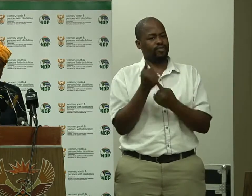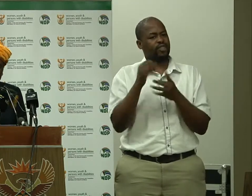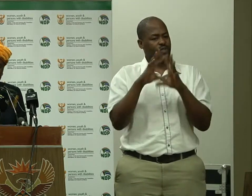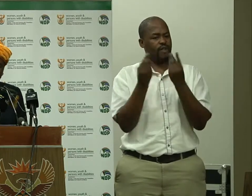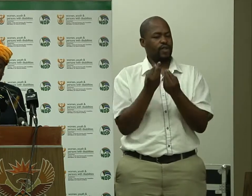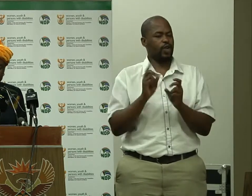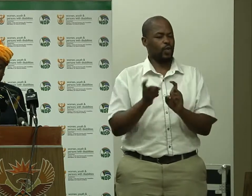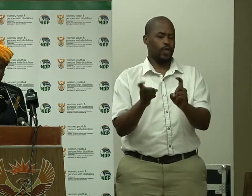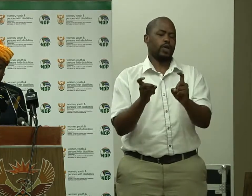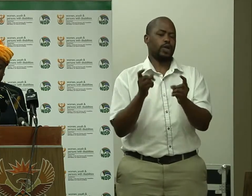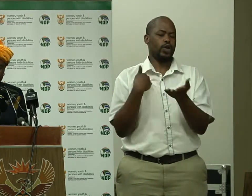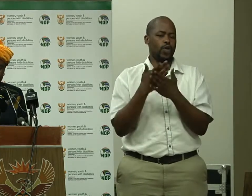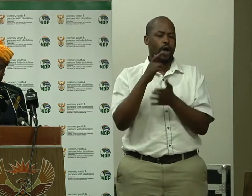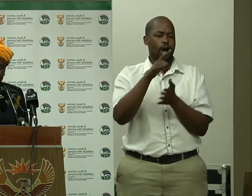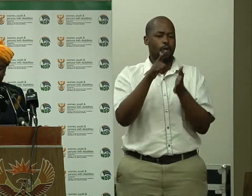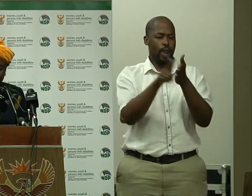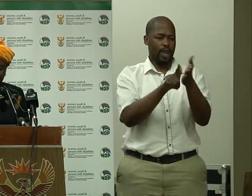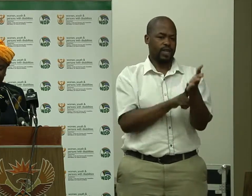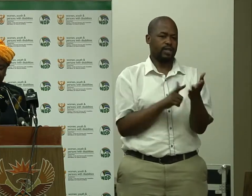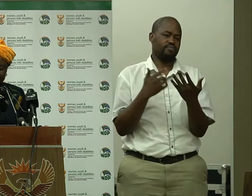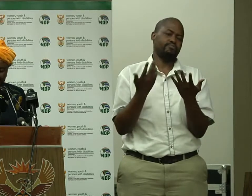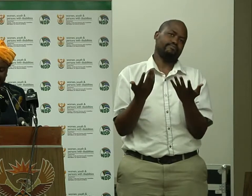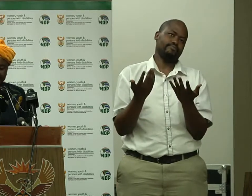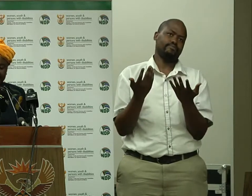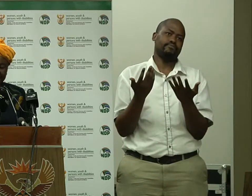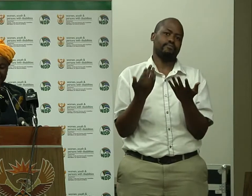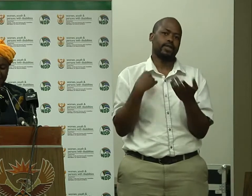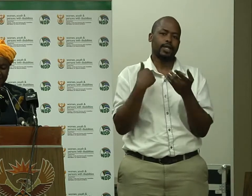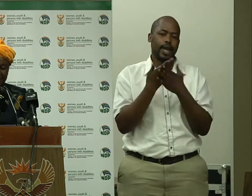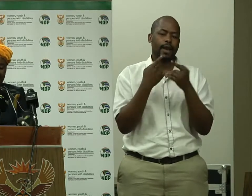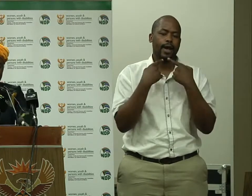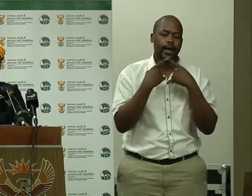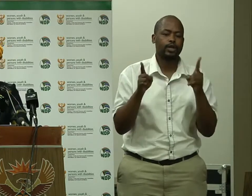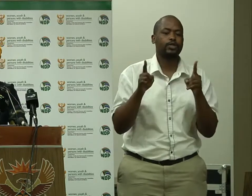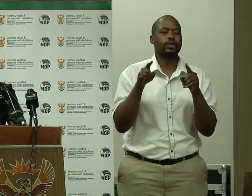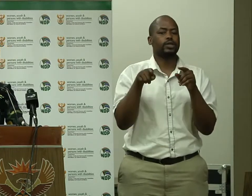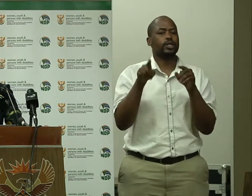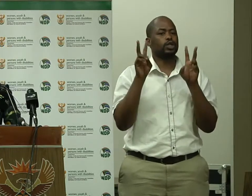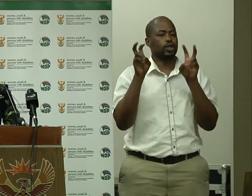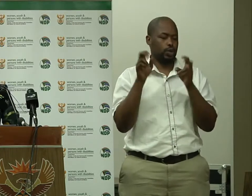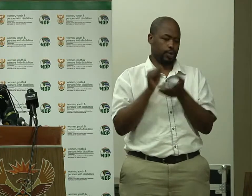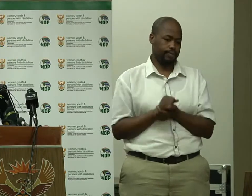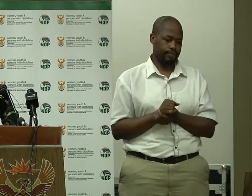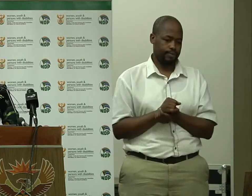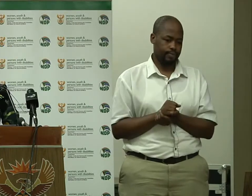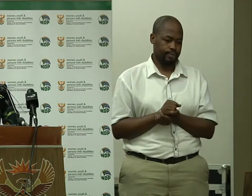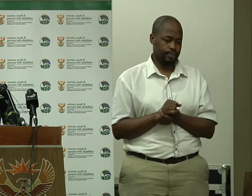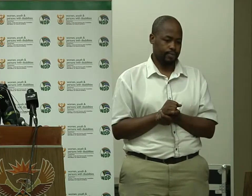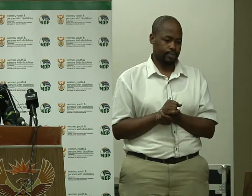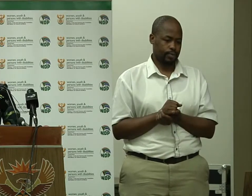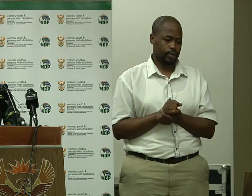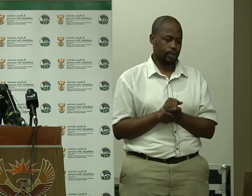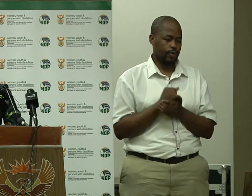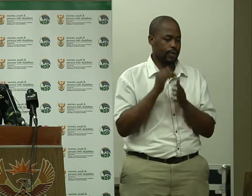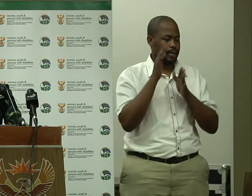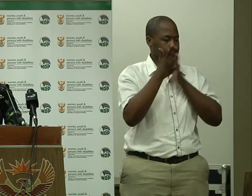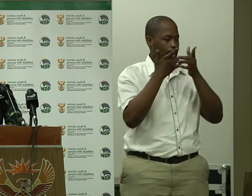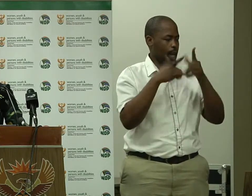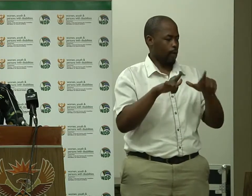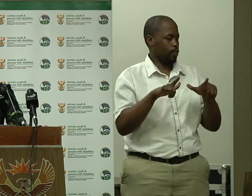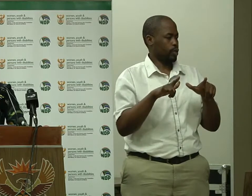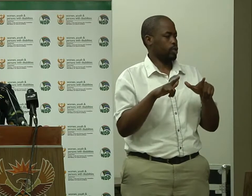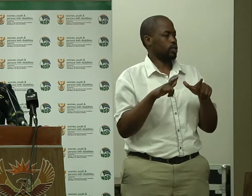so that our legislation addresses this, the sign language, the issue of the